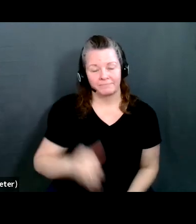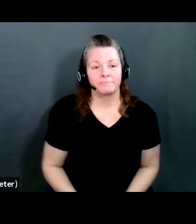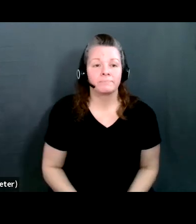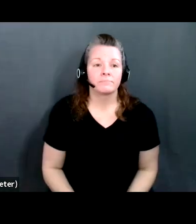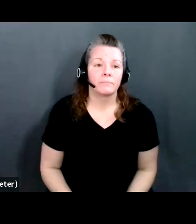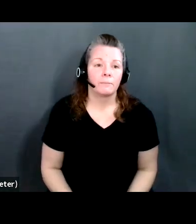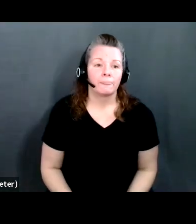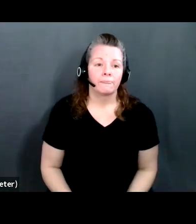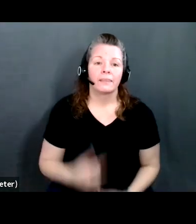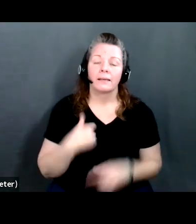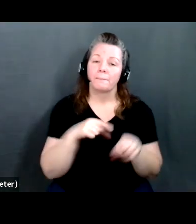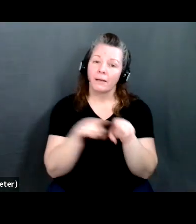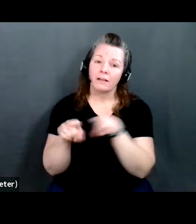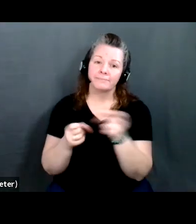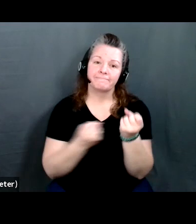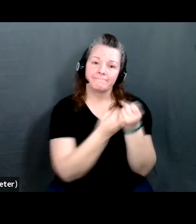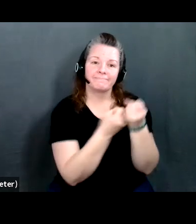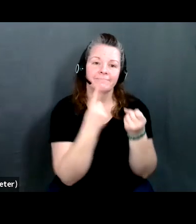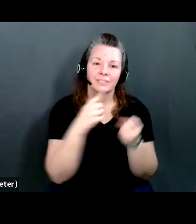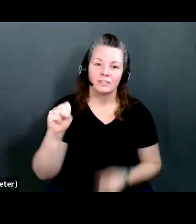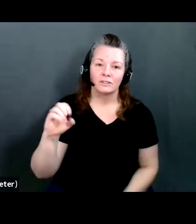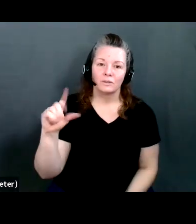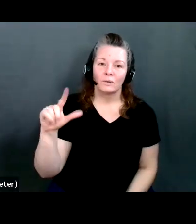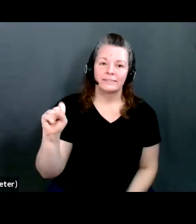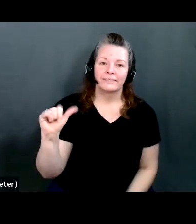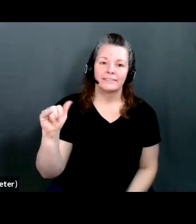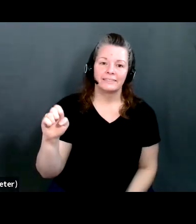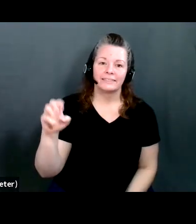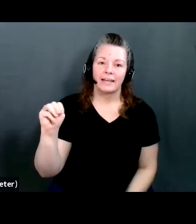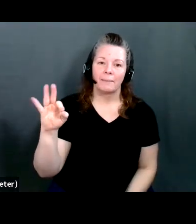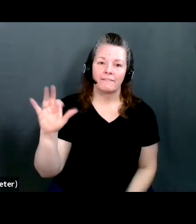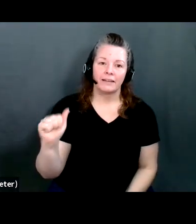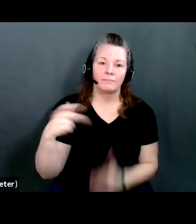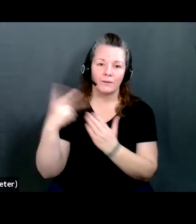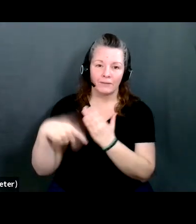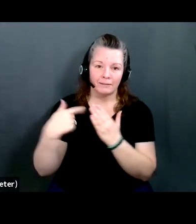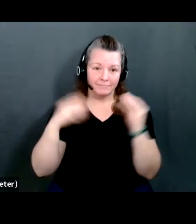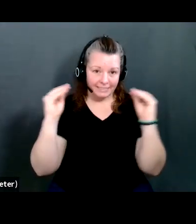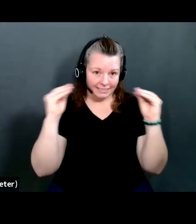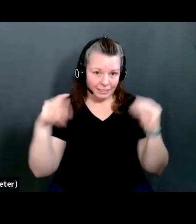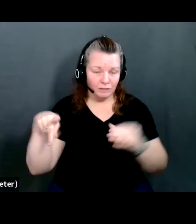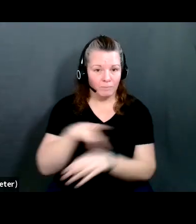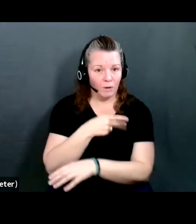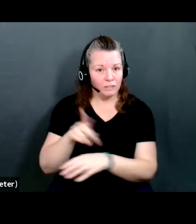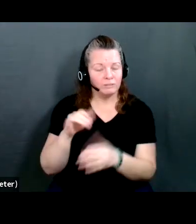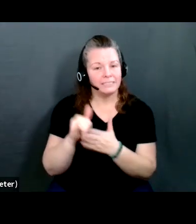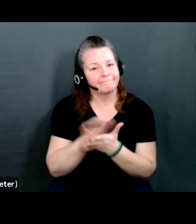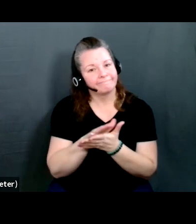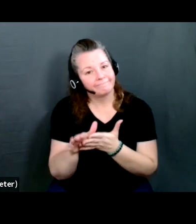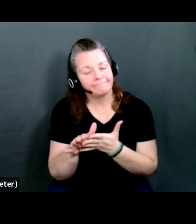also indebted to the Solstice MFA program where I teach poetry. Solstice is generously allowing me to